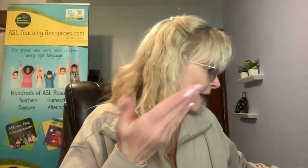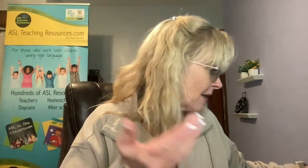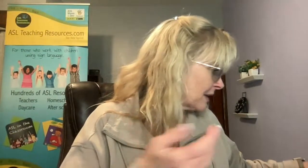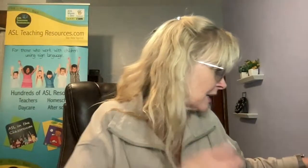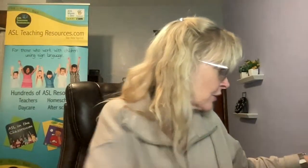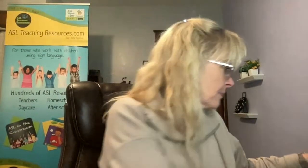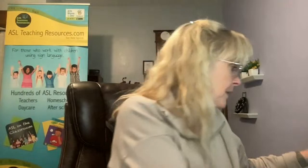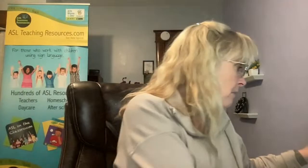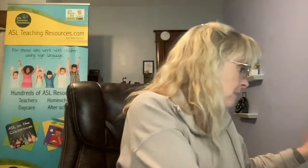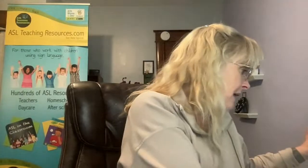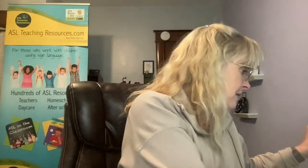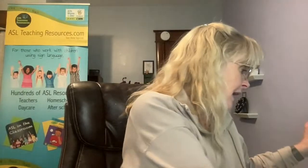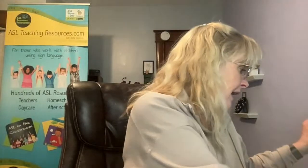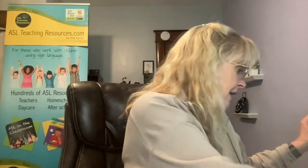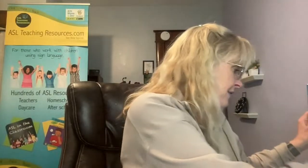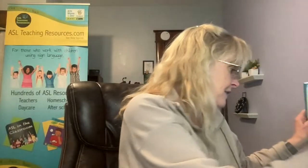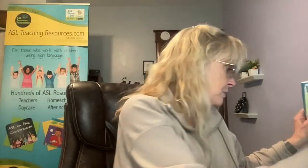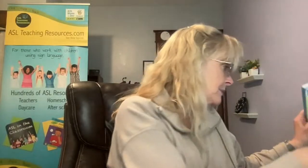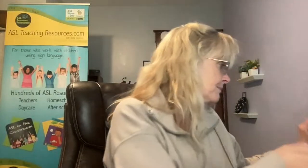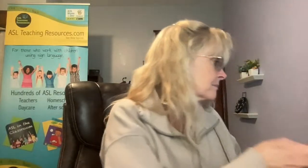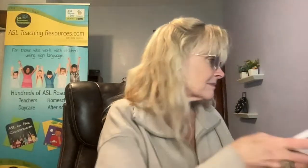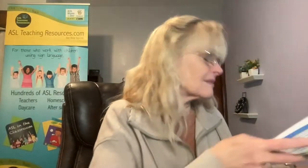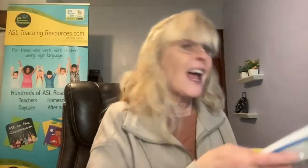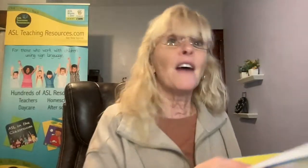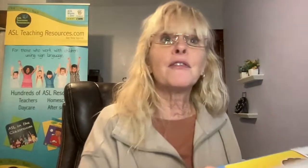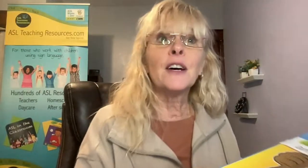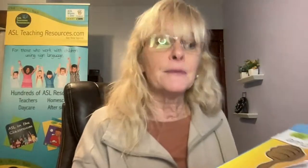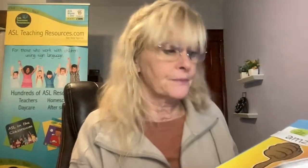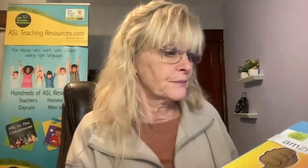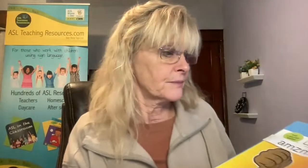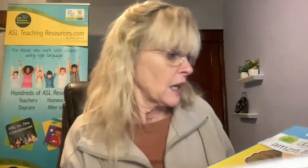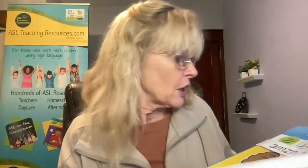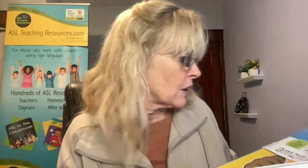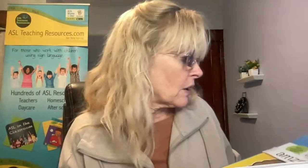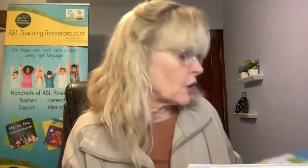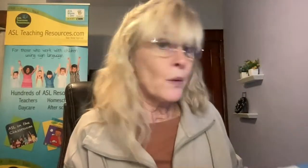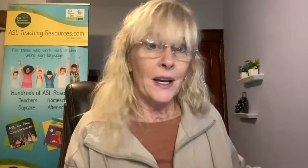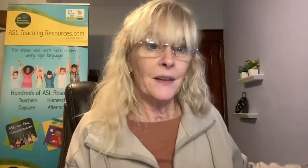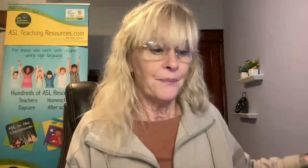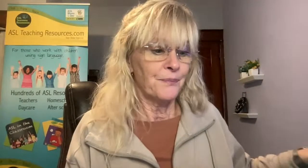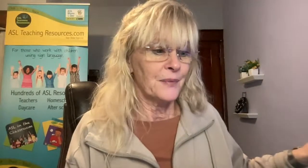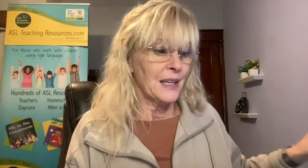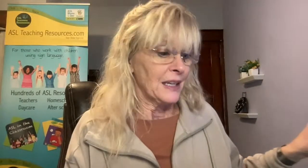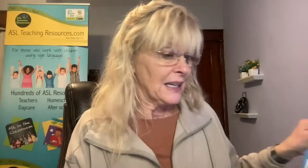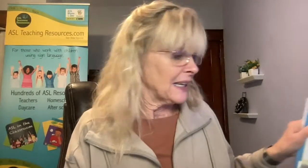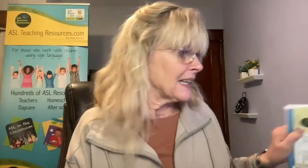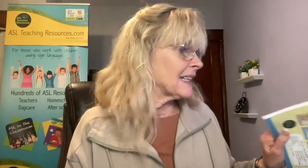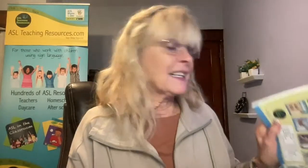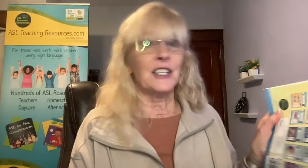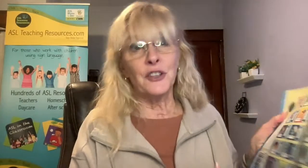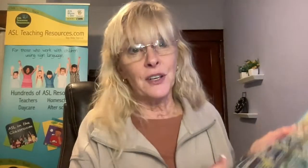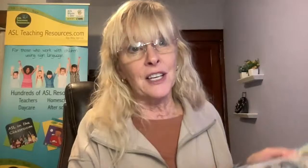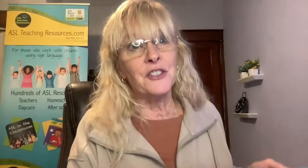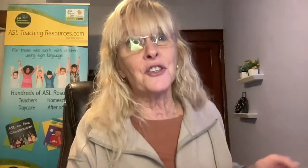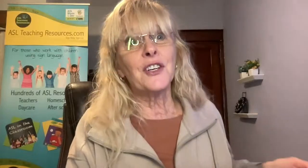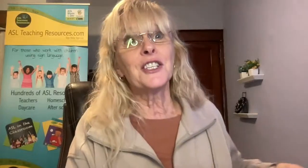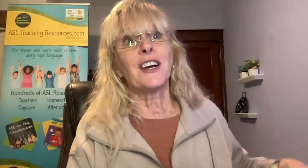have it here, but I have this one. Have fun. You ready? Get your screenshot